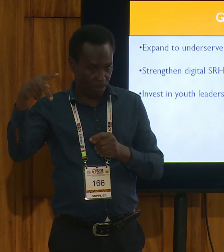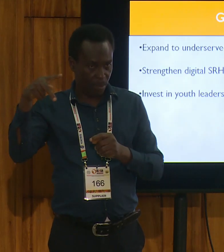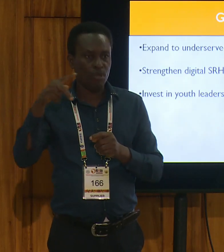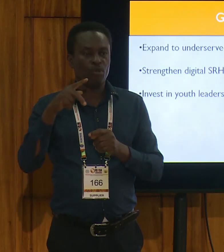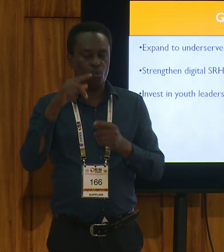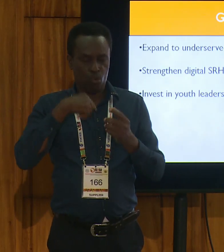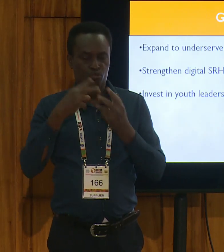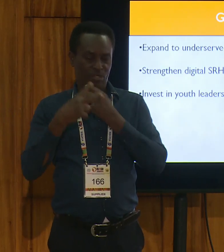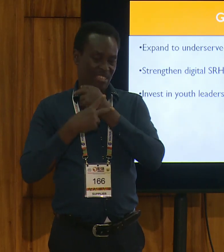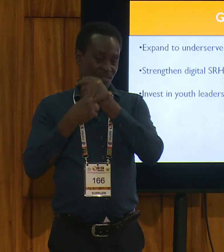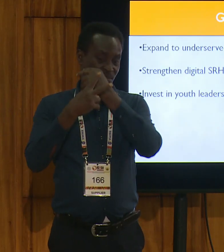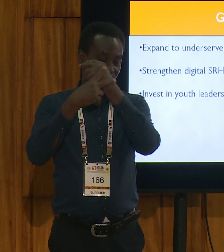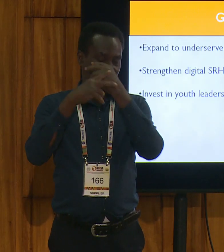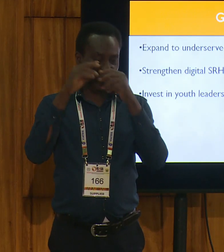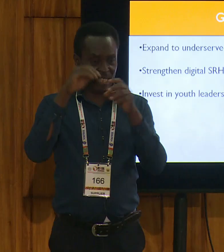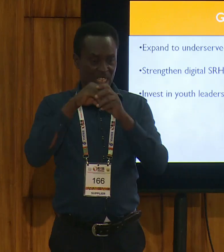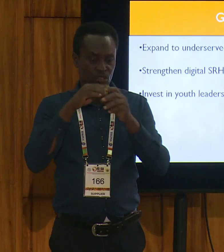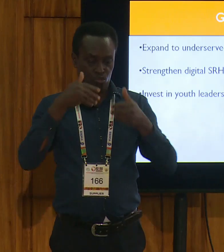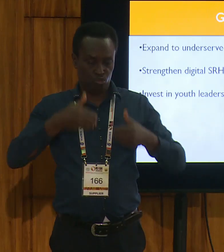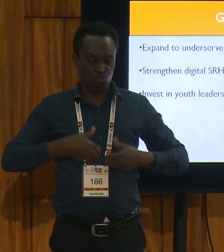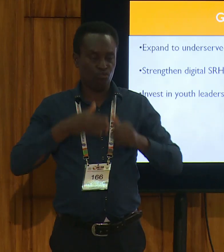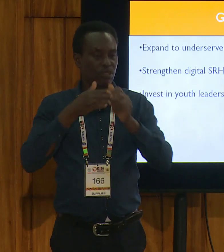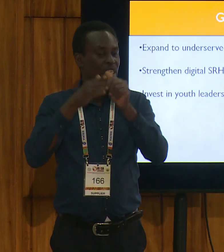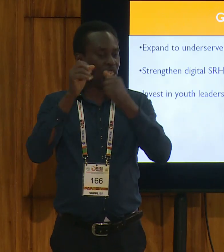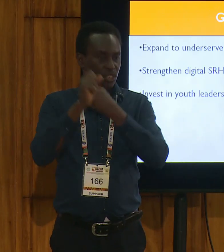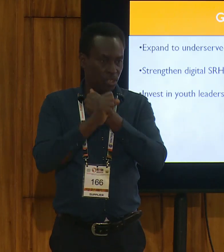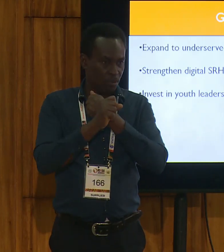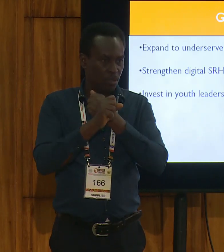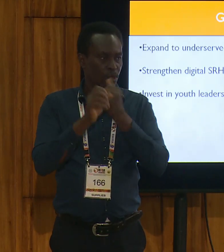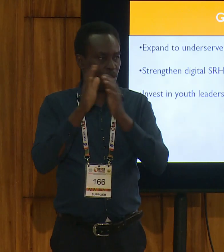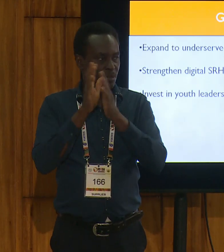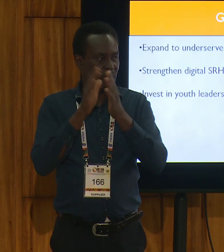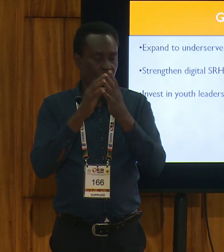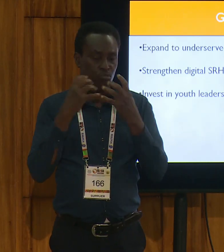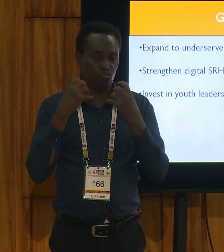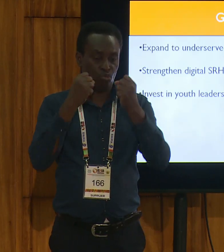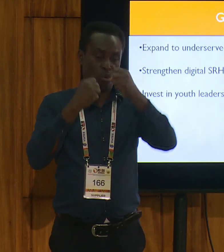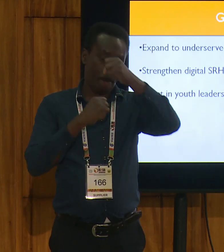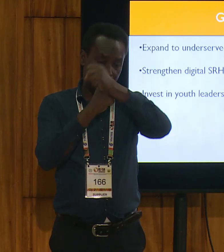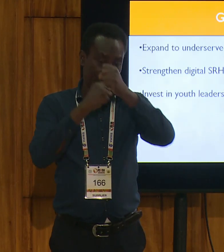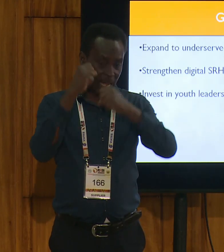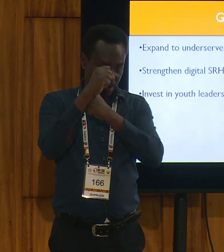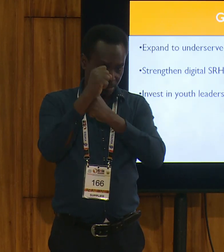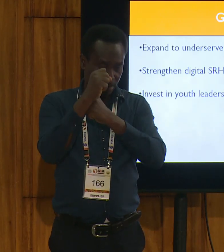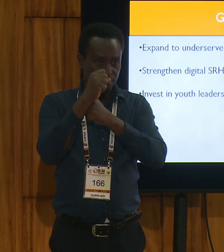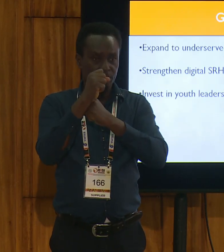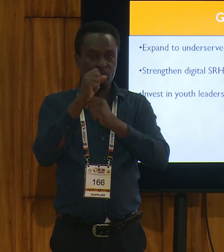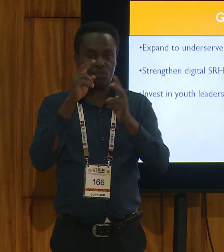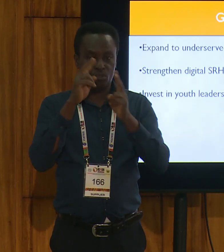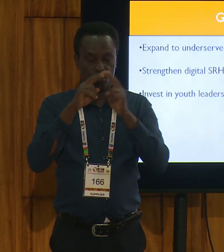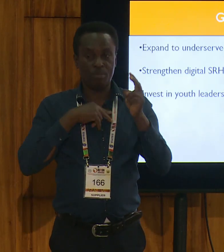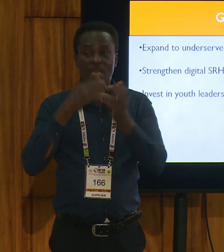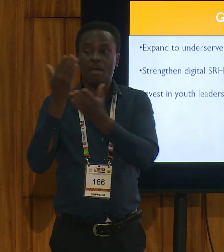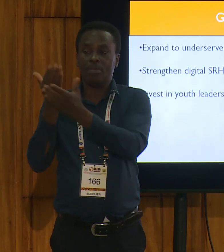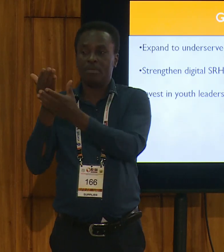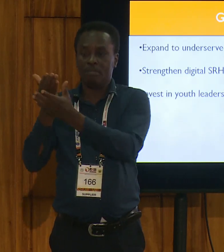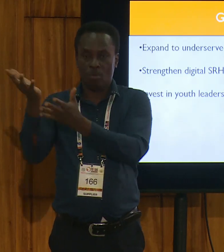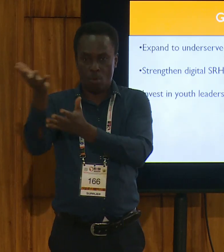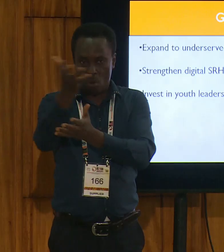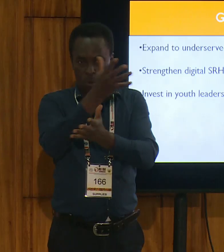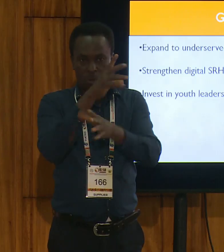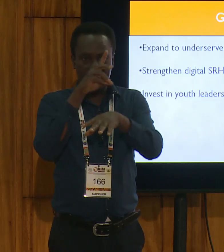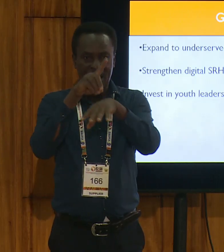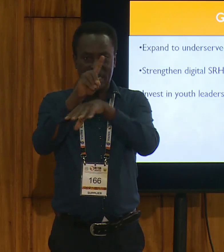to invest in youth leadership as the cornerstone for sustainability. And so I appeal to all delegates